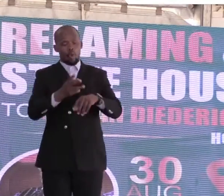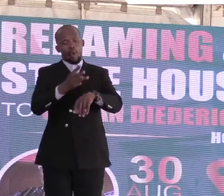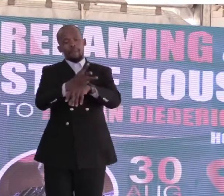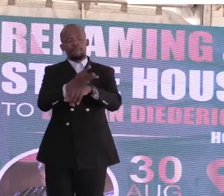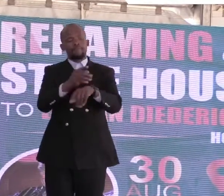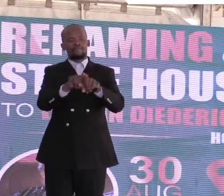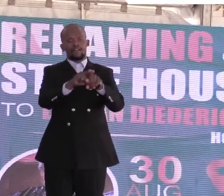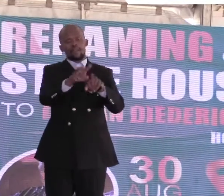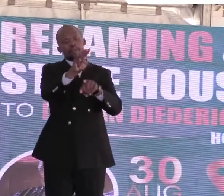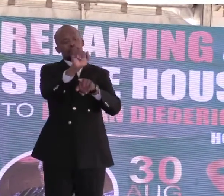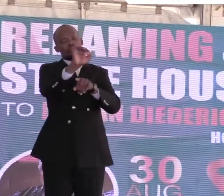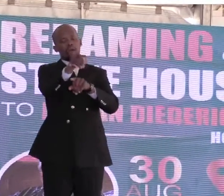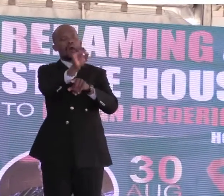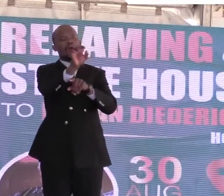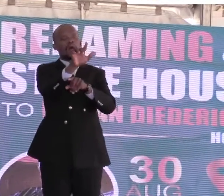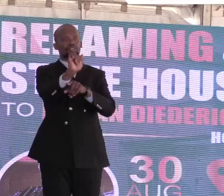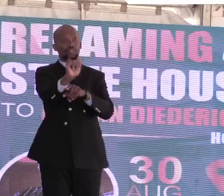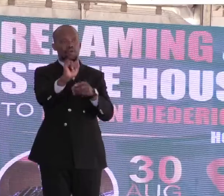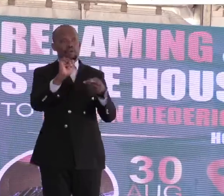nomama Majola. The